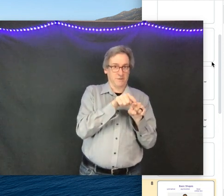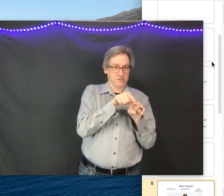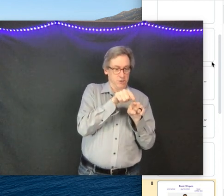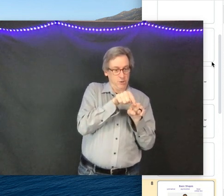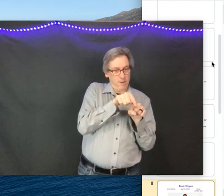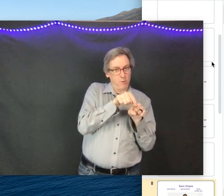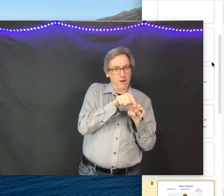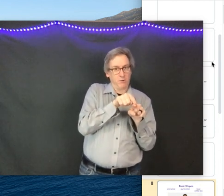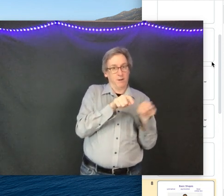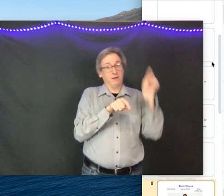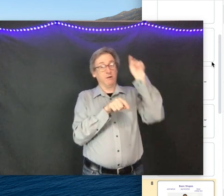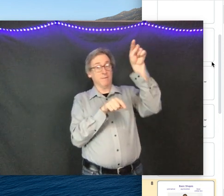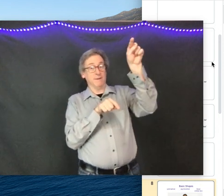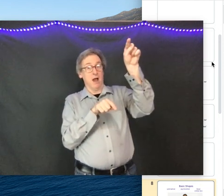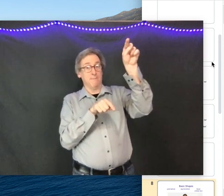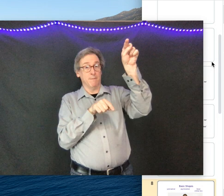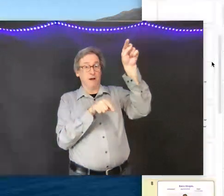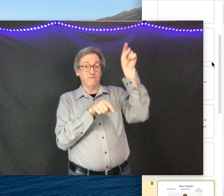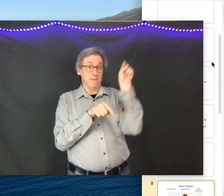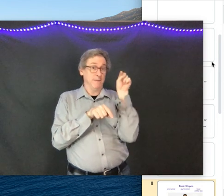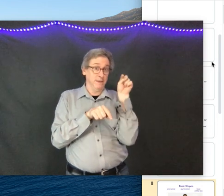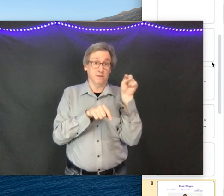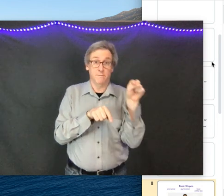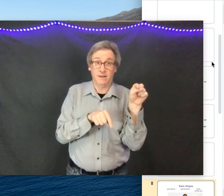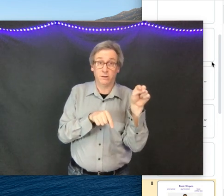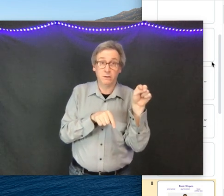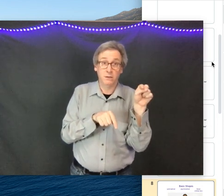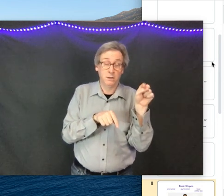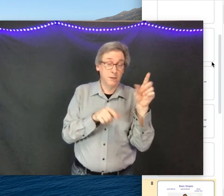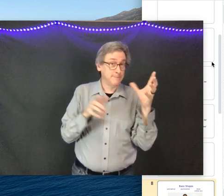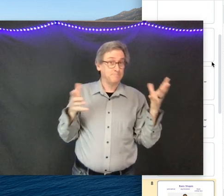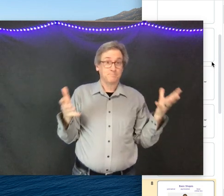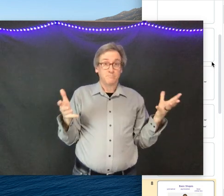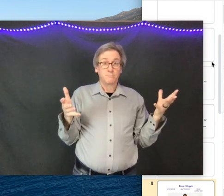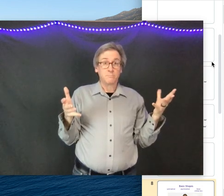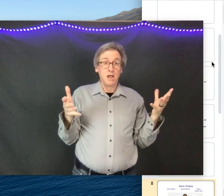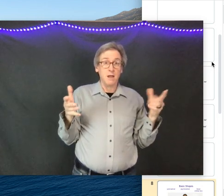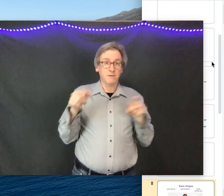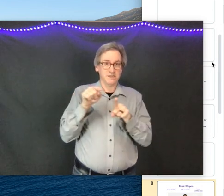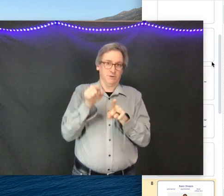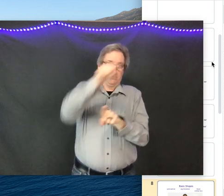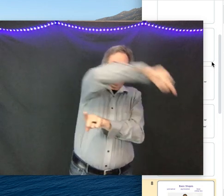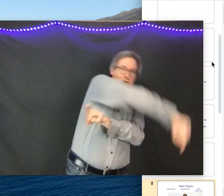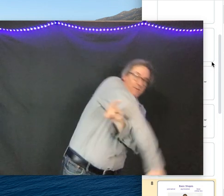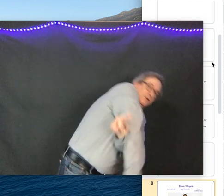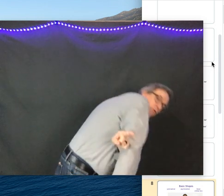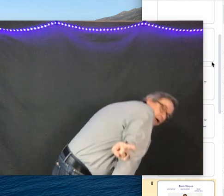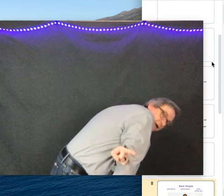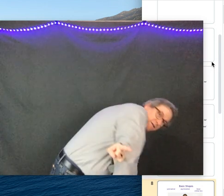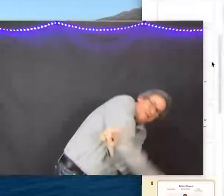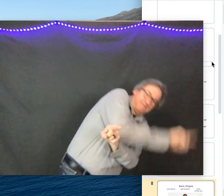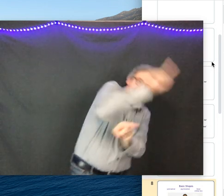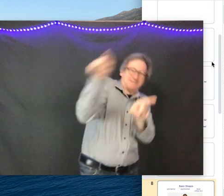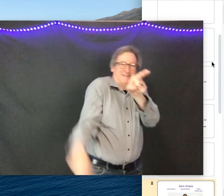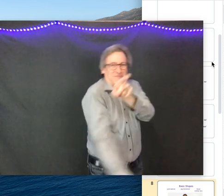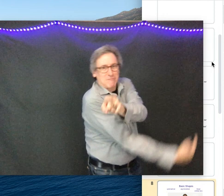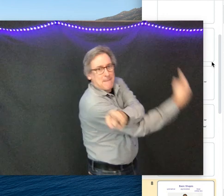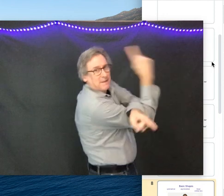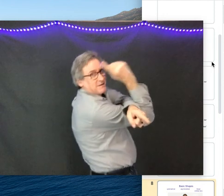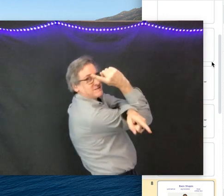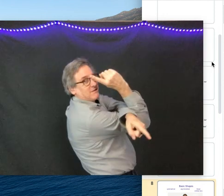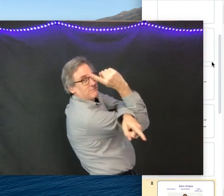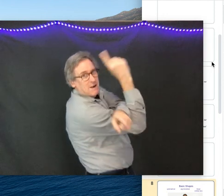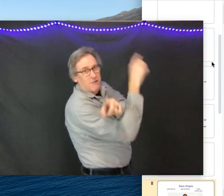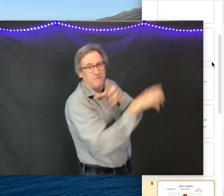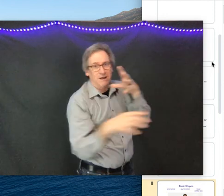Right. So you might want to put up here. It may be up above. It may be in the middle. Because you don't want to be drawing,